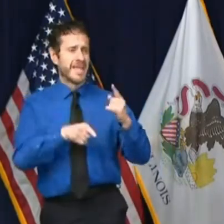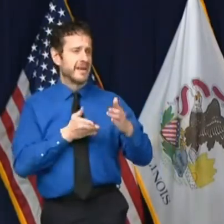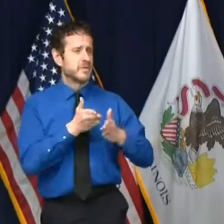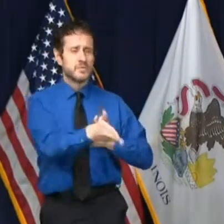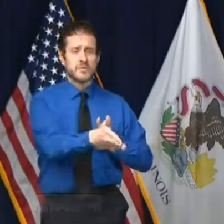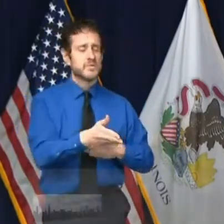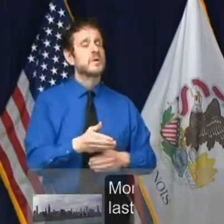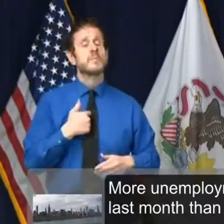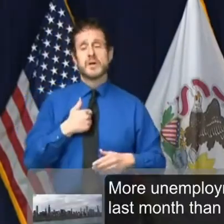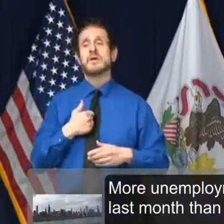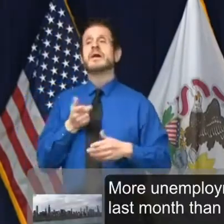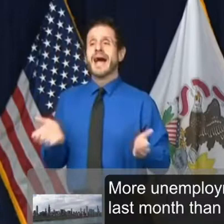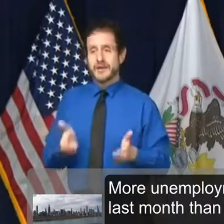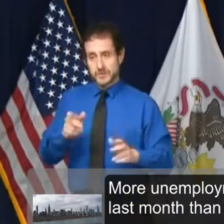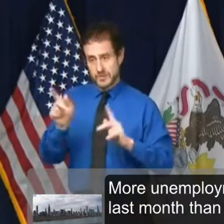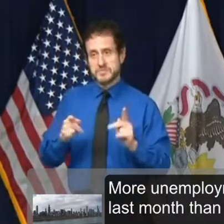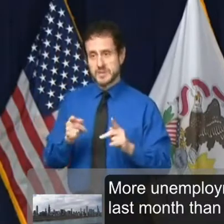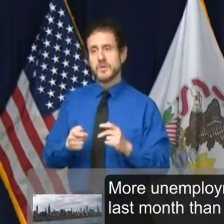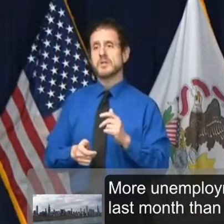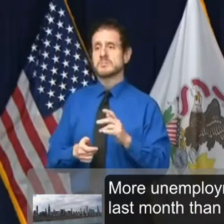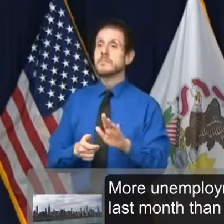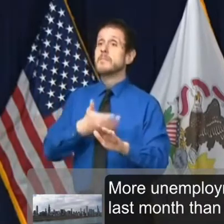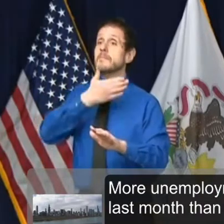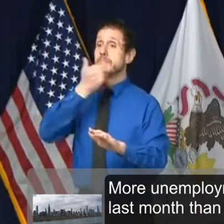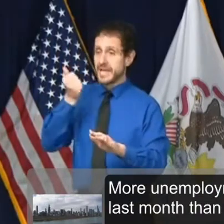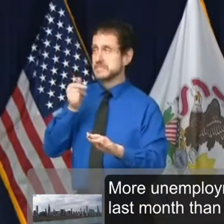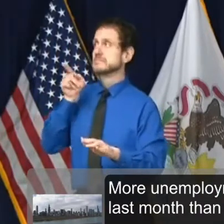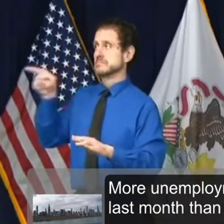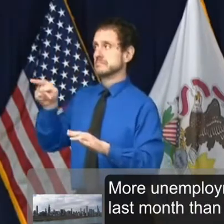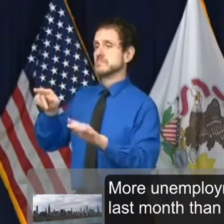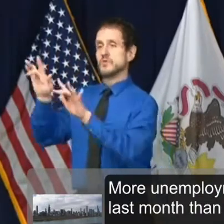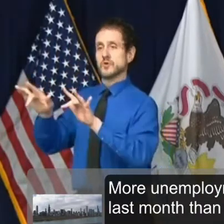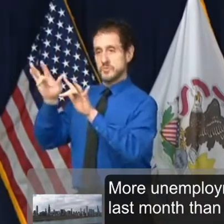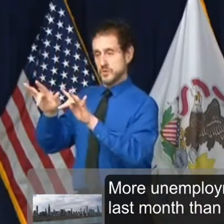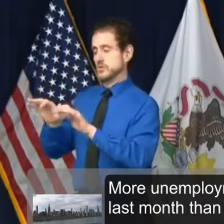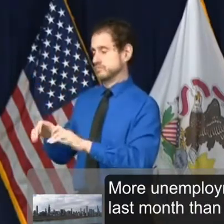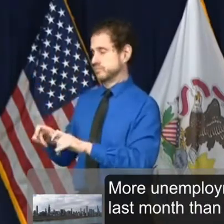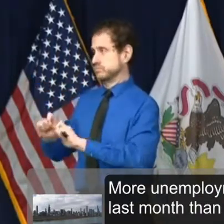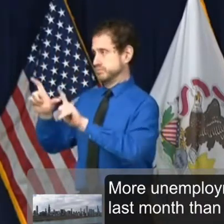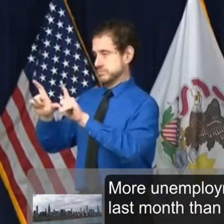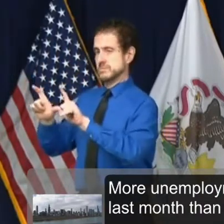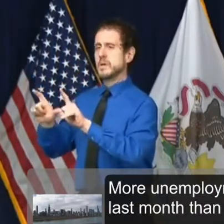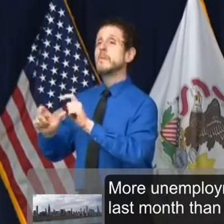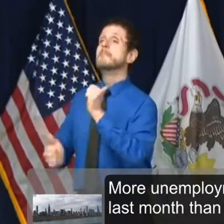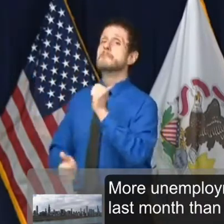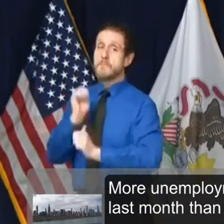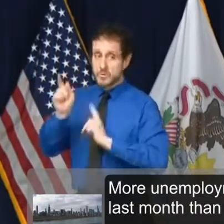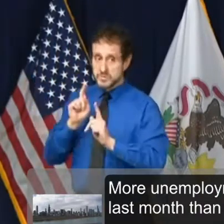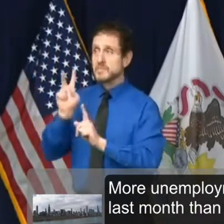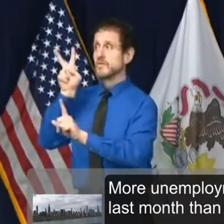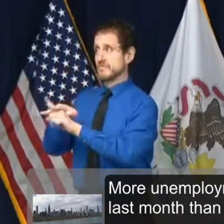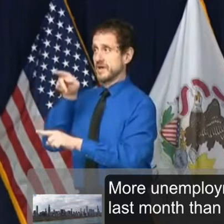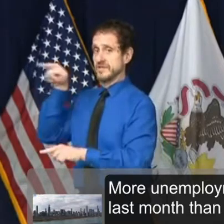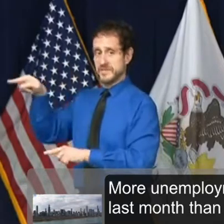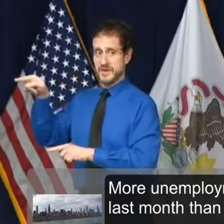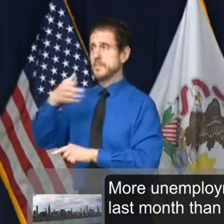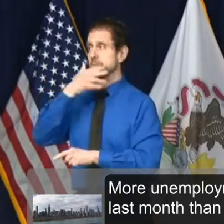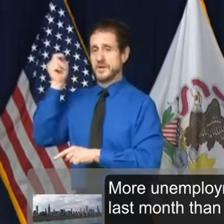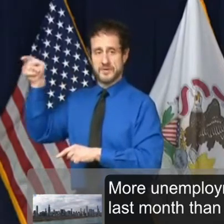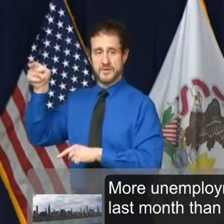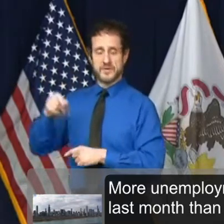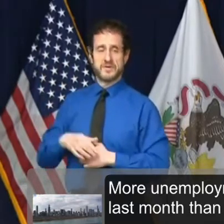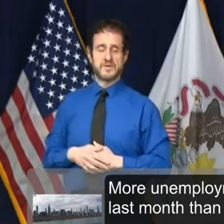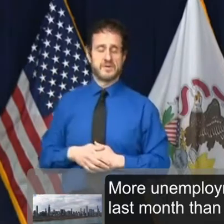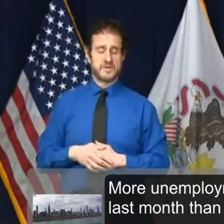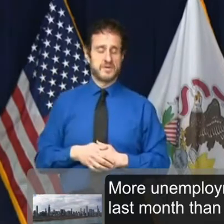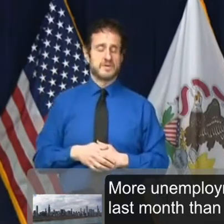online. That is how most people are, multiples of people are actually getting through and filing their claims.